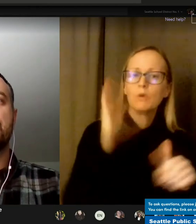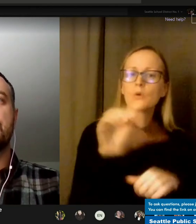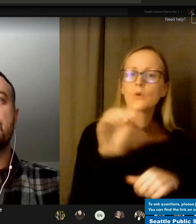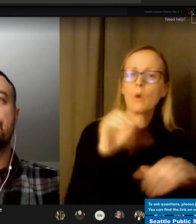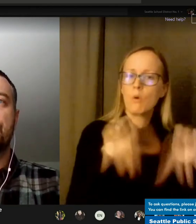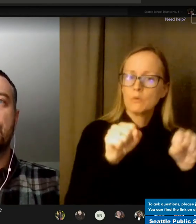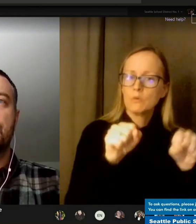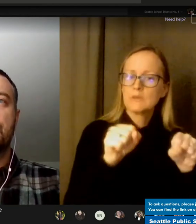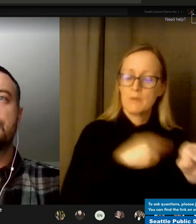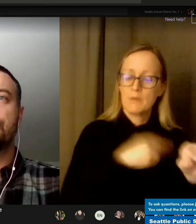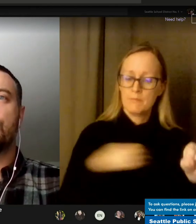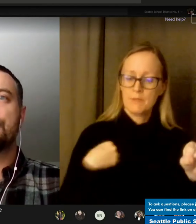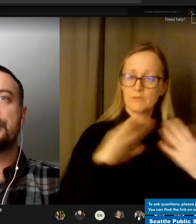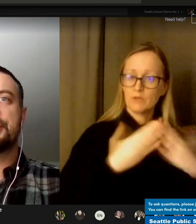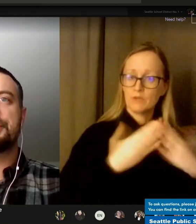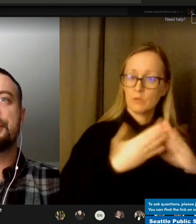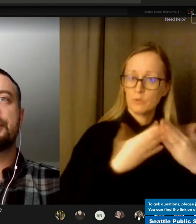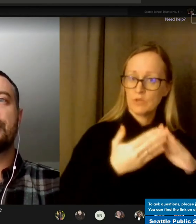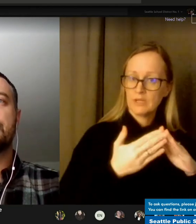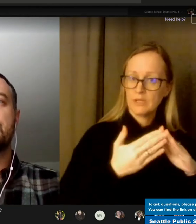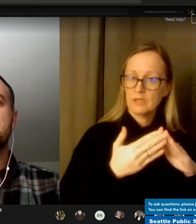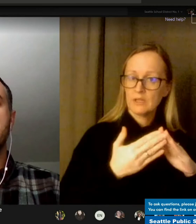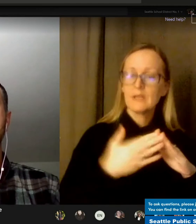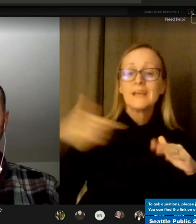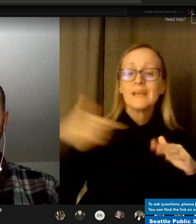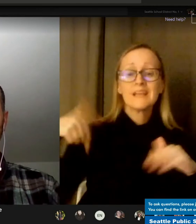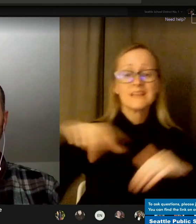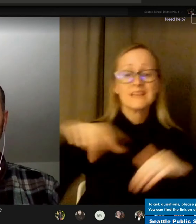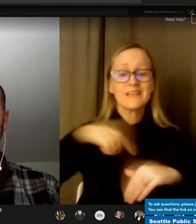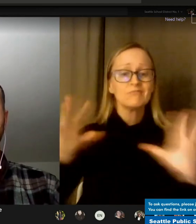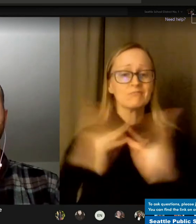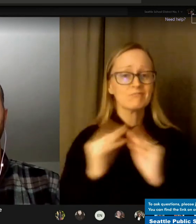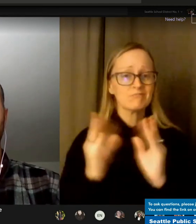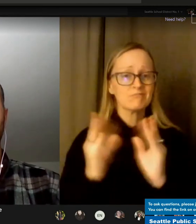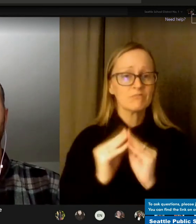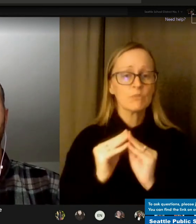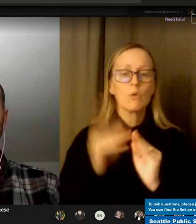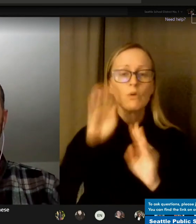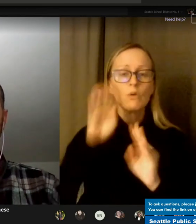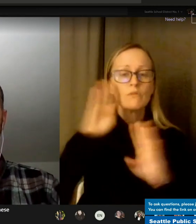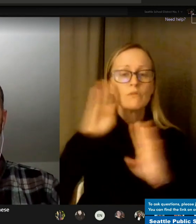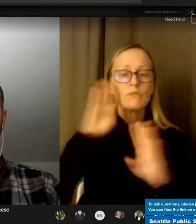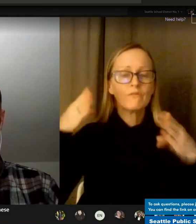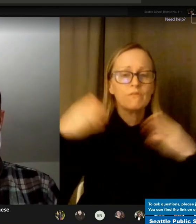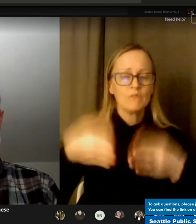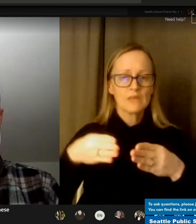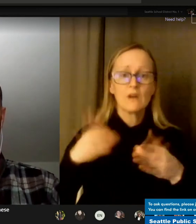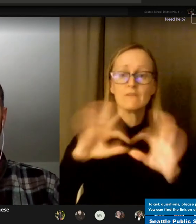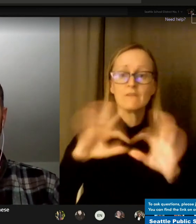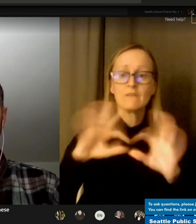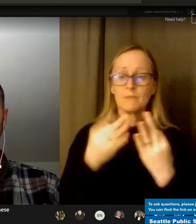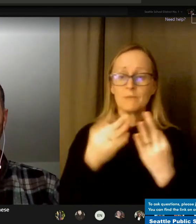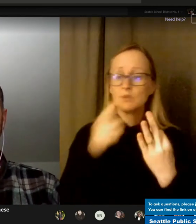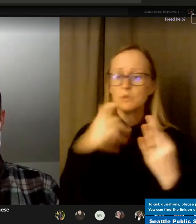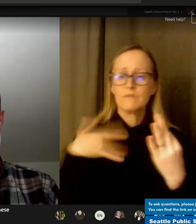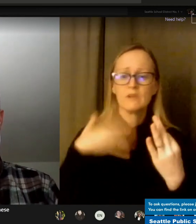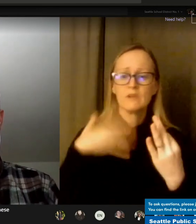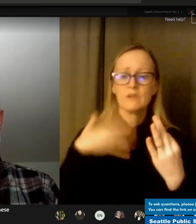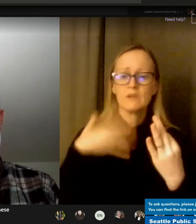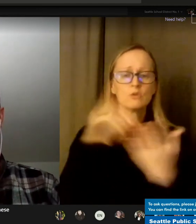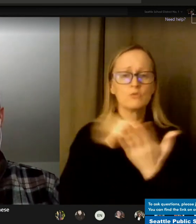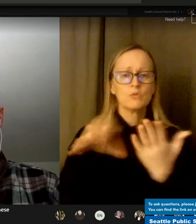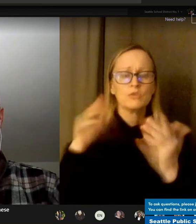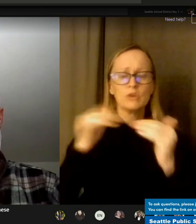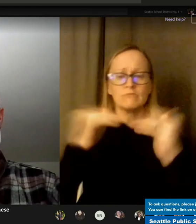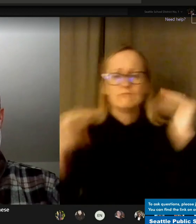community. These forums are specifically designed to center the voices of our families furthest from educational justice, and will